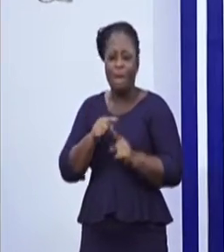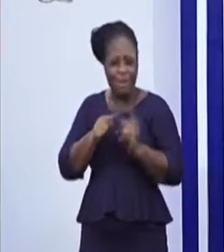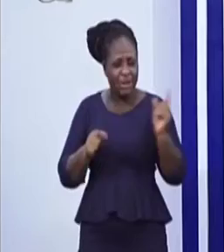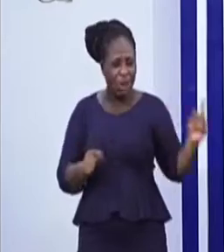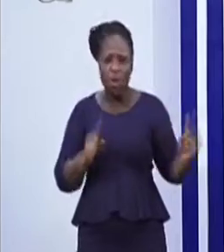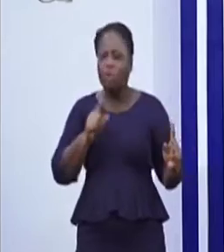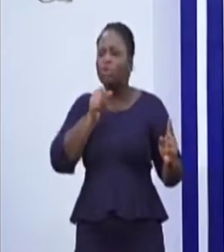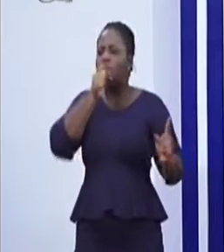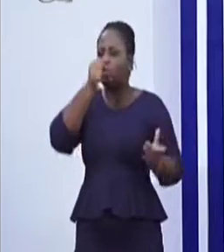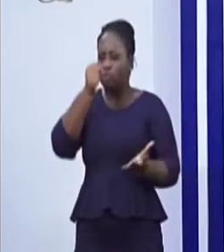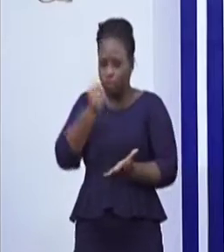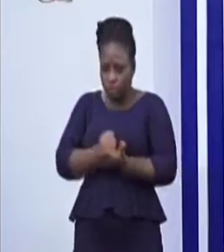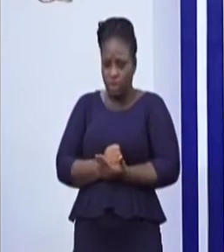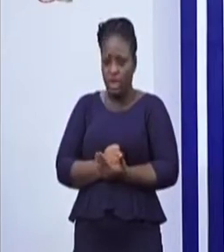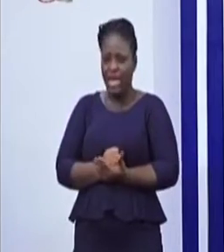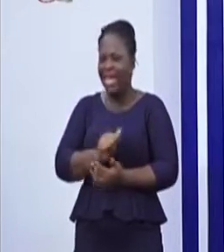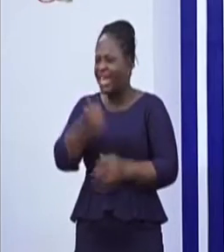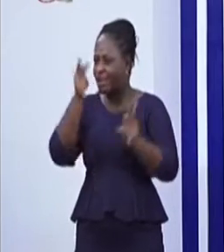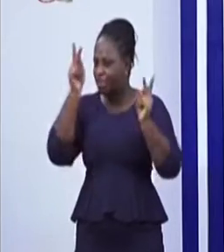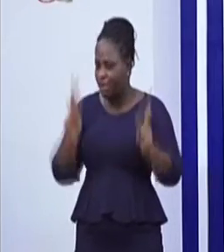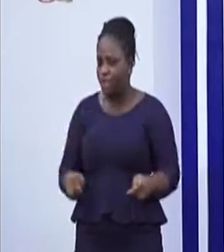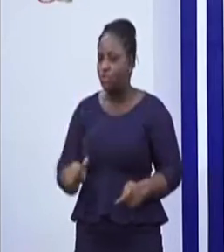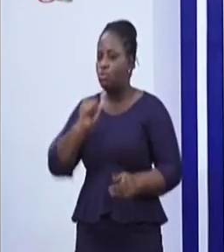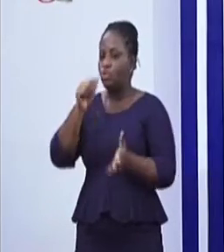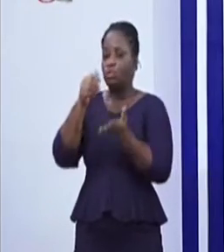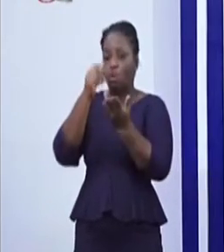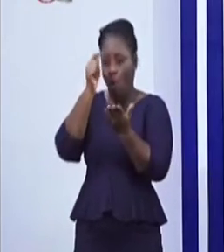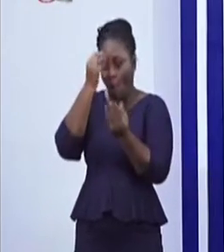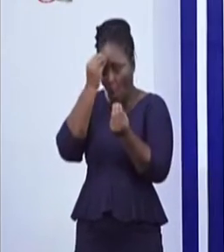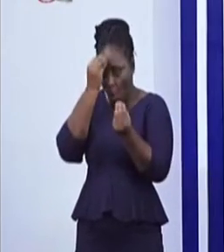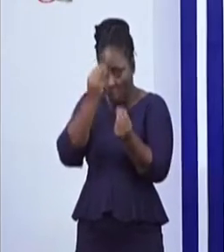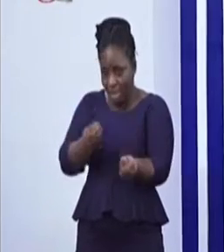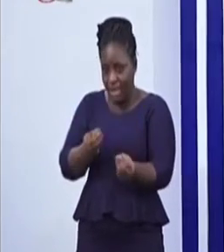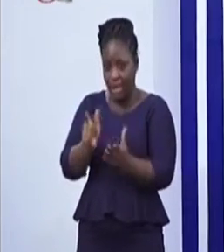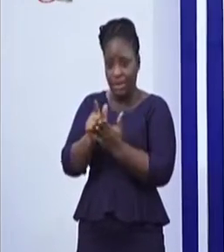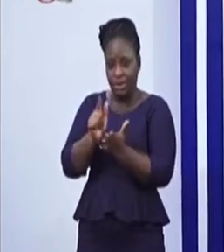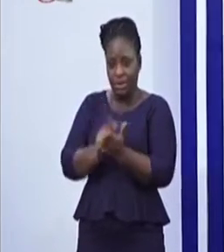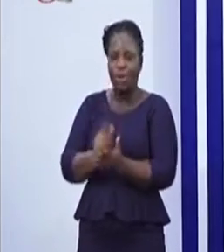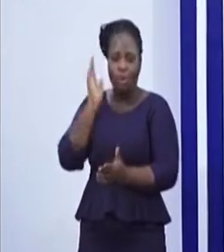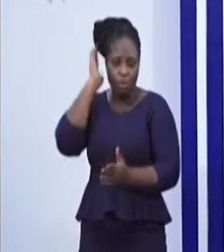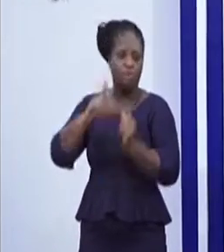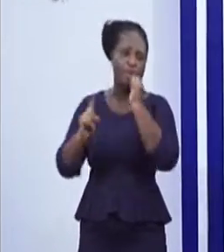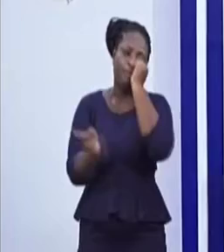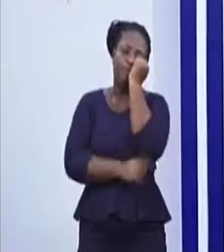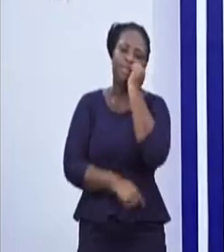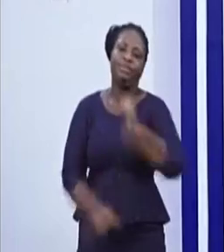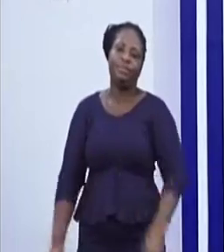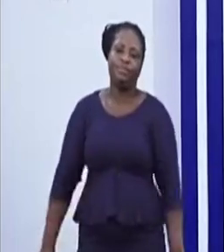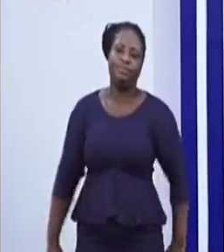person found violating this law is definitely going to be dealt with according to the law. Thank you.